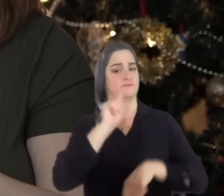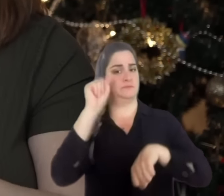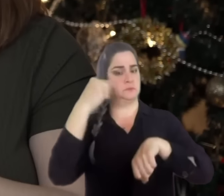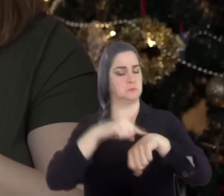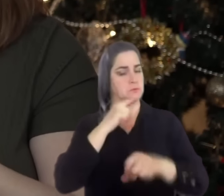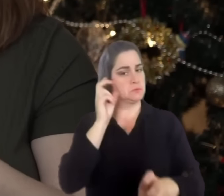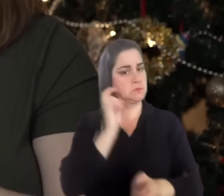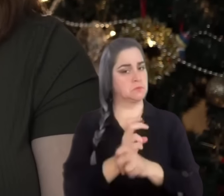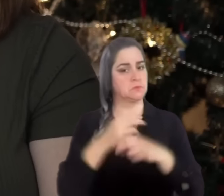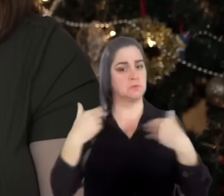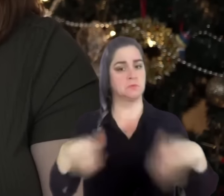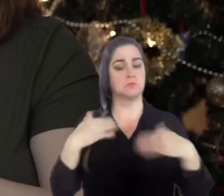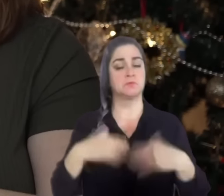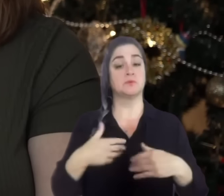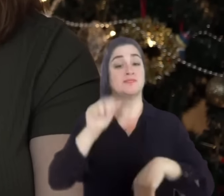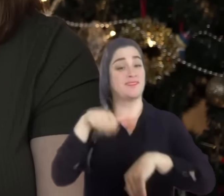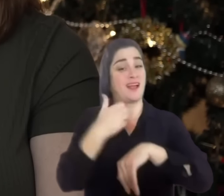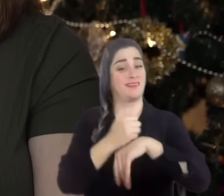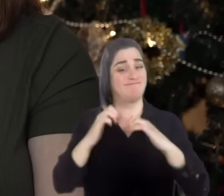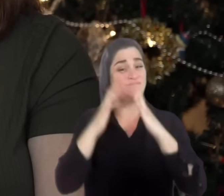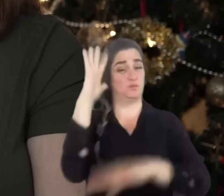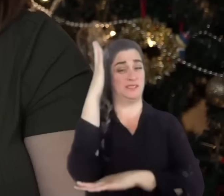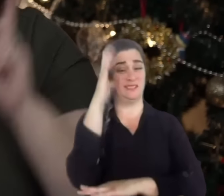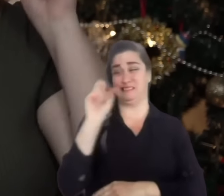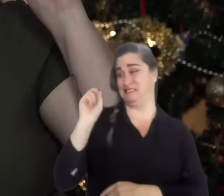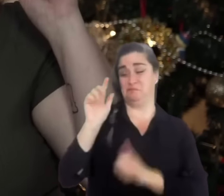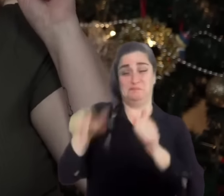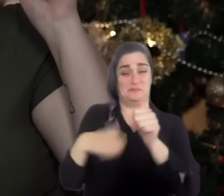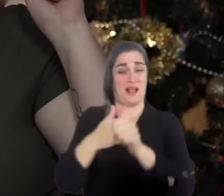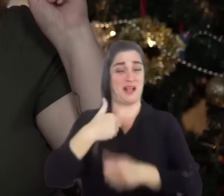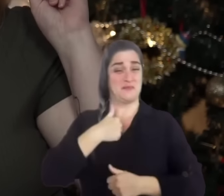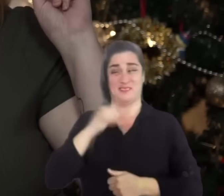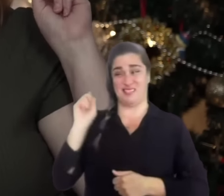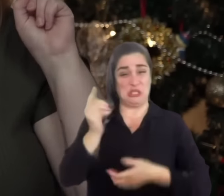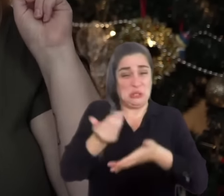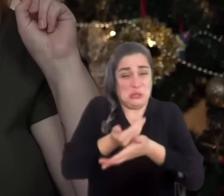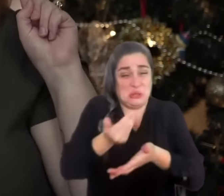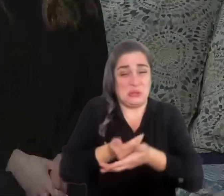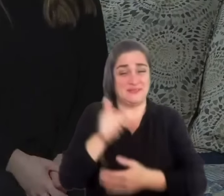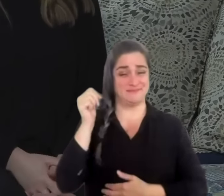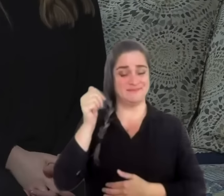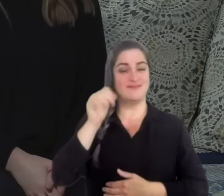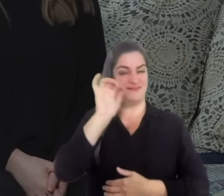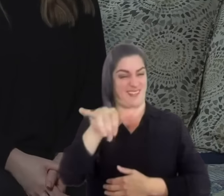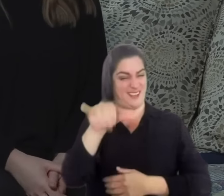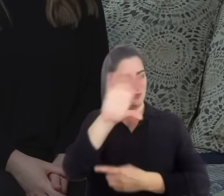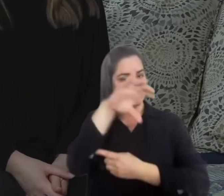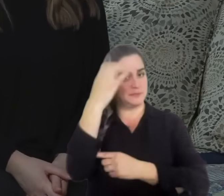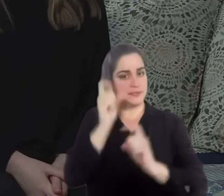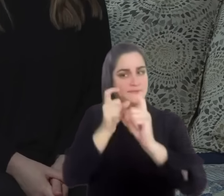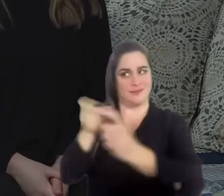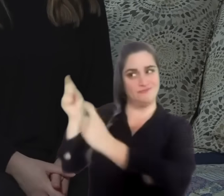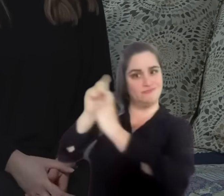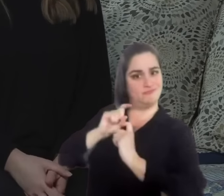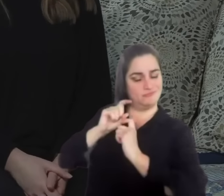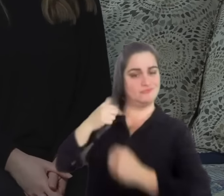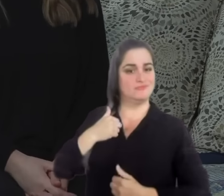been hard. It's the first time setting up the Christmas tree, the one behind me. That's a new one.